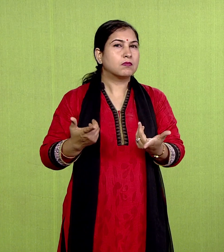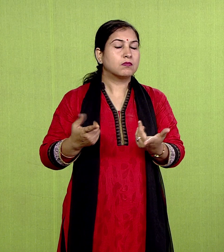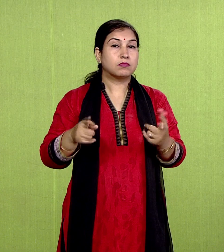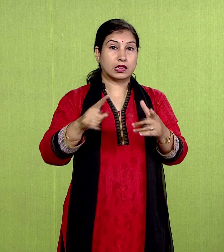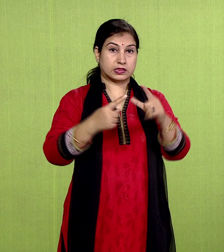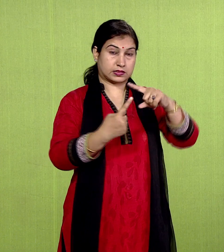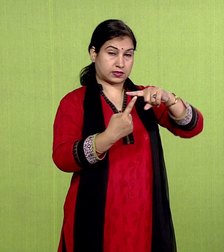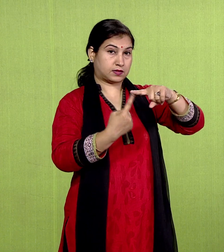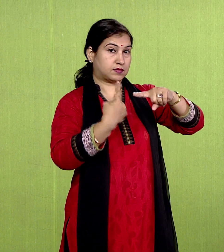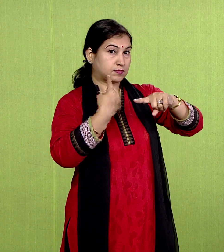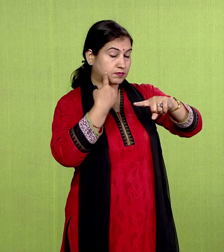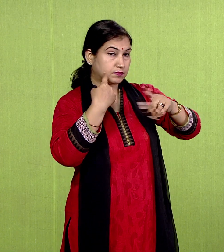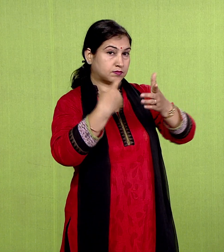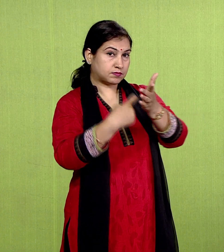means teacher.